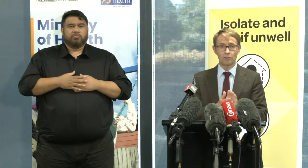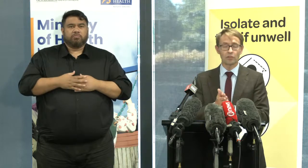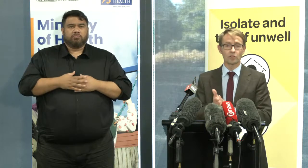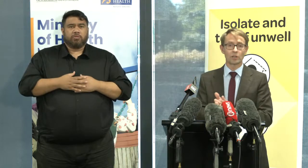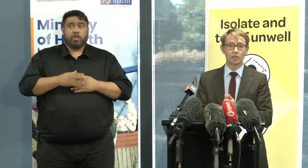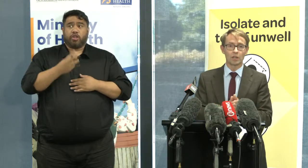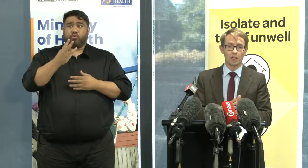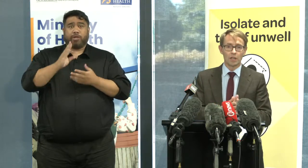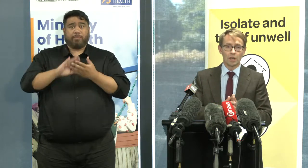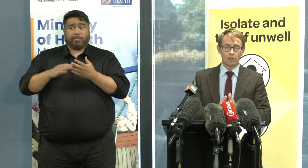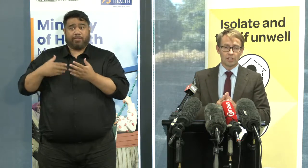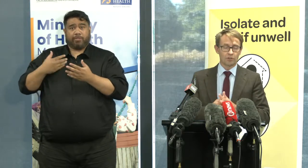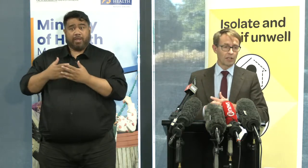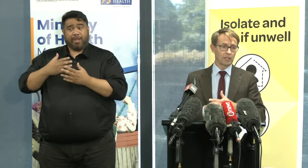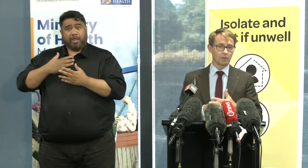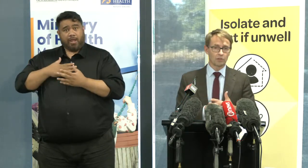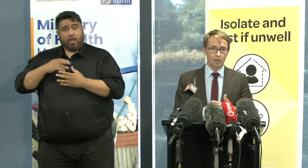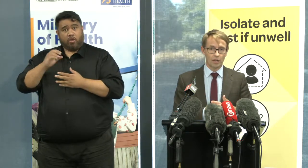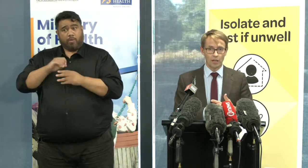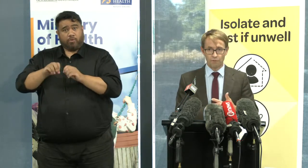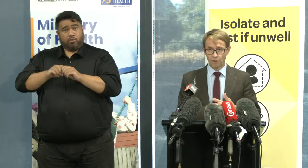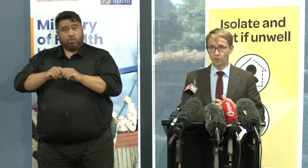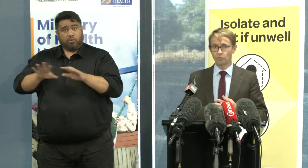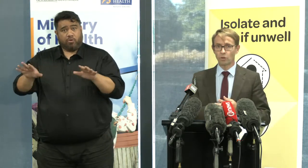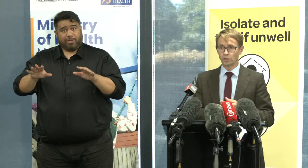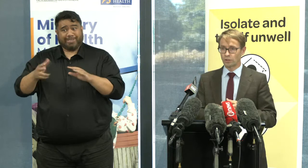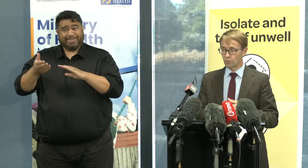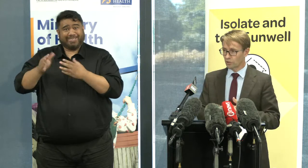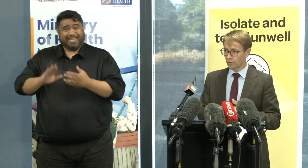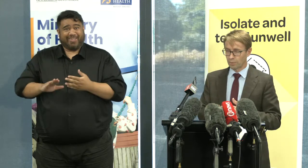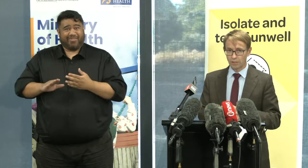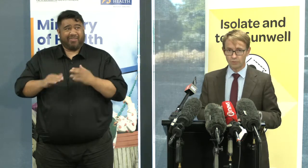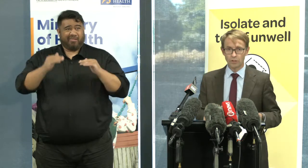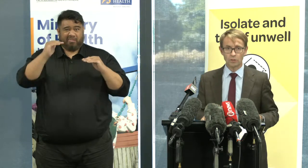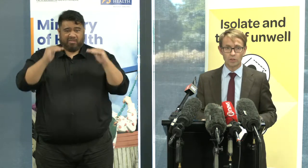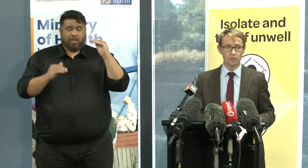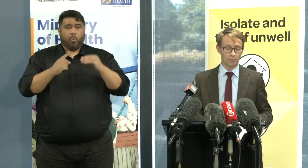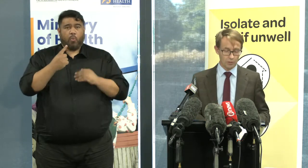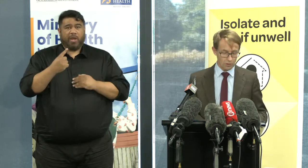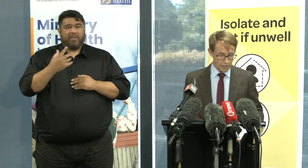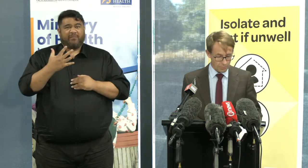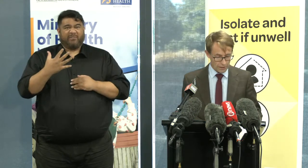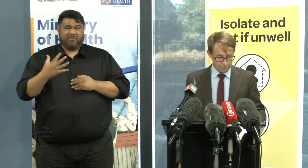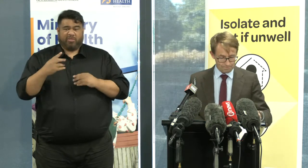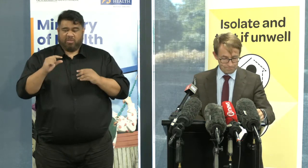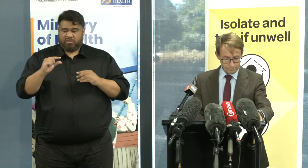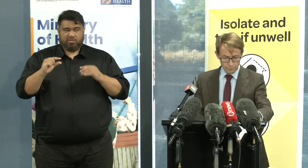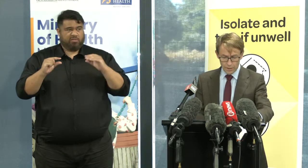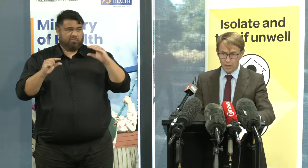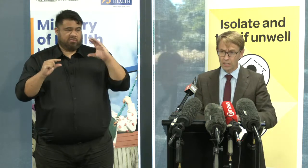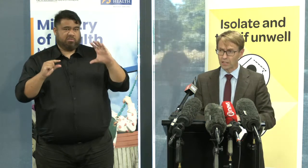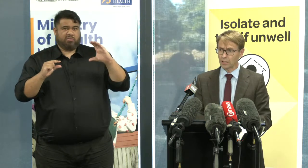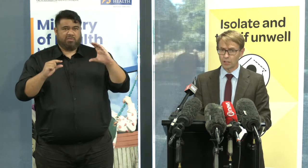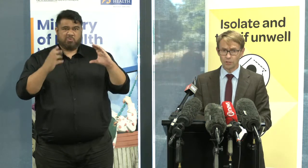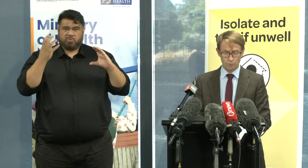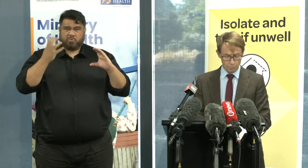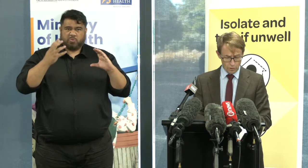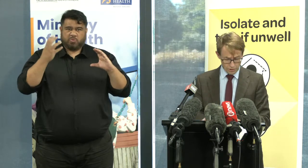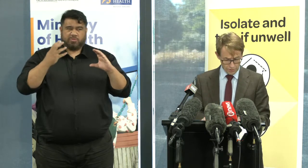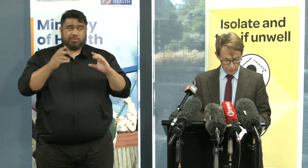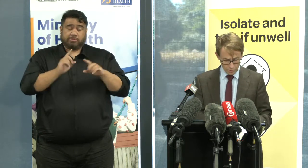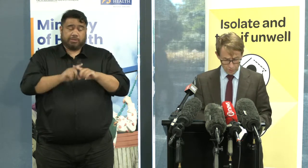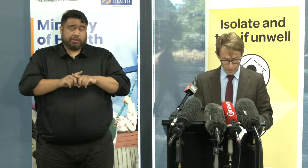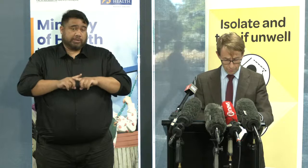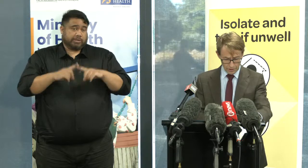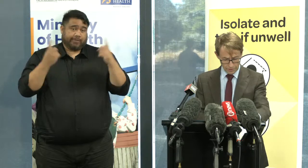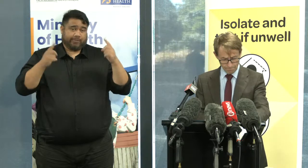3 months into it, the death rate here is a fifth of what it was at the peak of the US Omicron outbreak. They are clearly at a different point